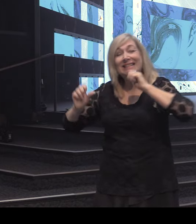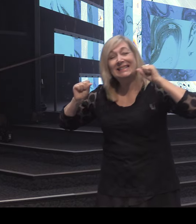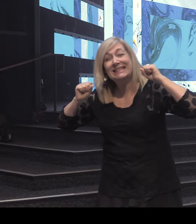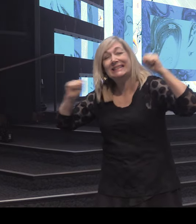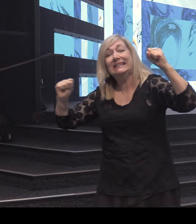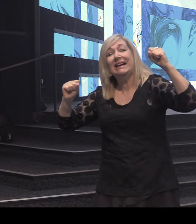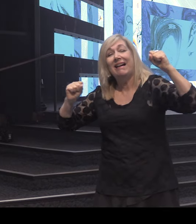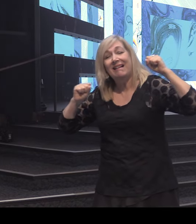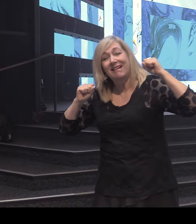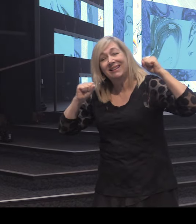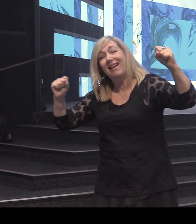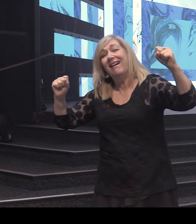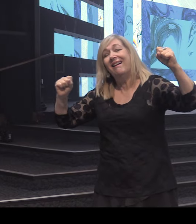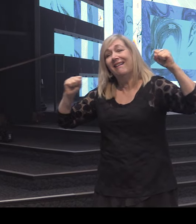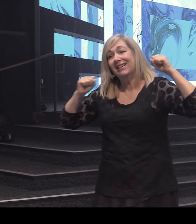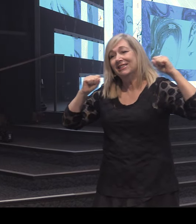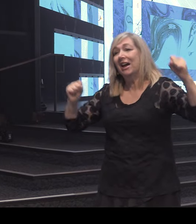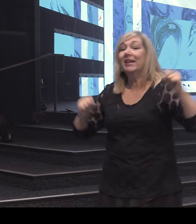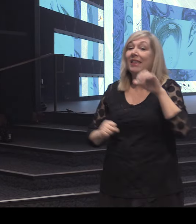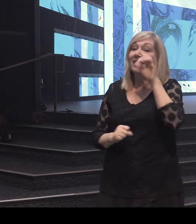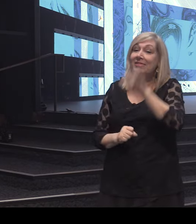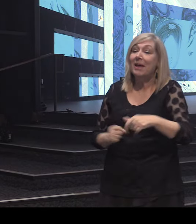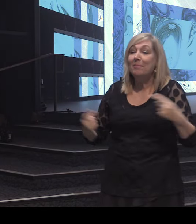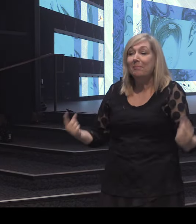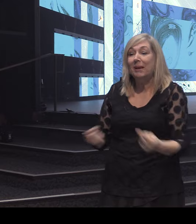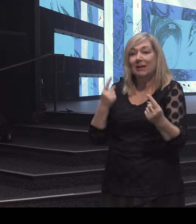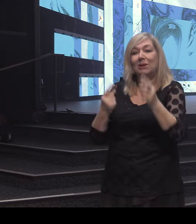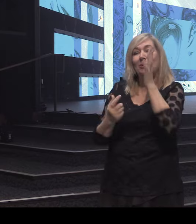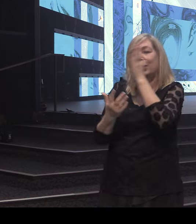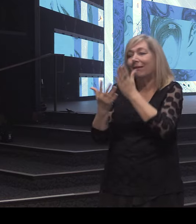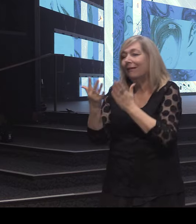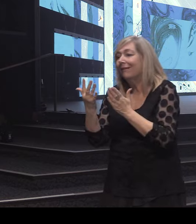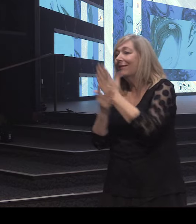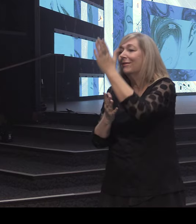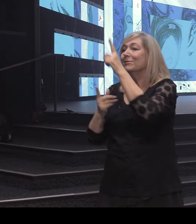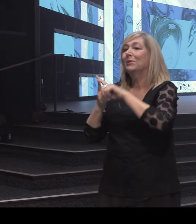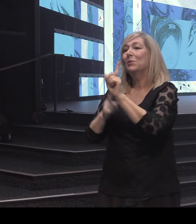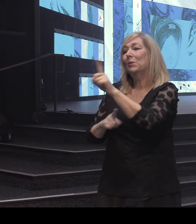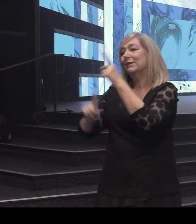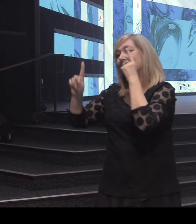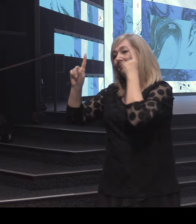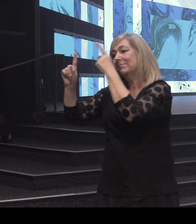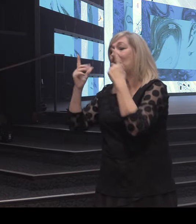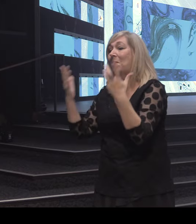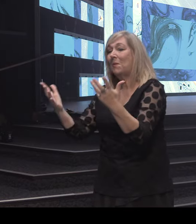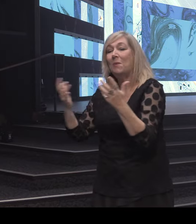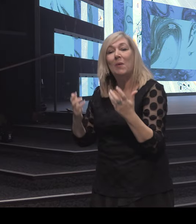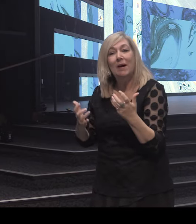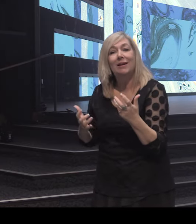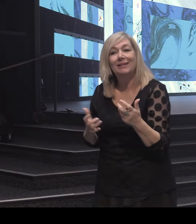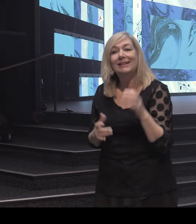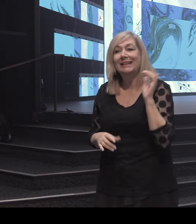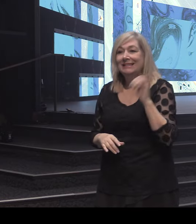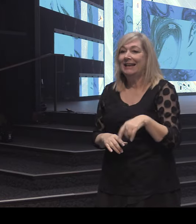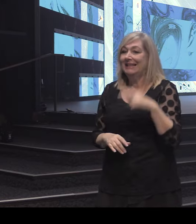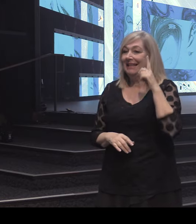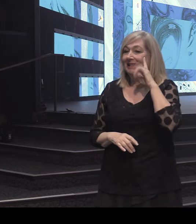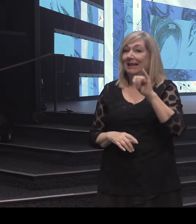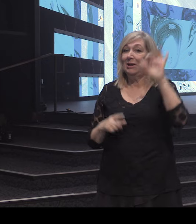is going to eventually take you to your destination. And being a preacher and being completely damaged by my